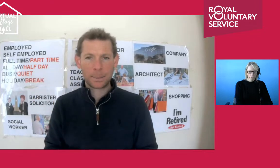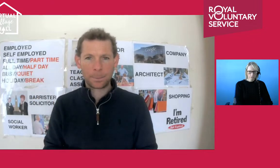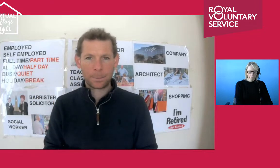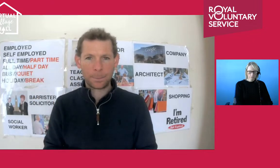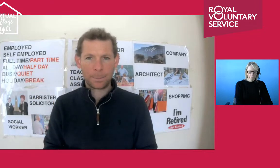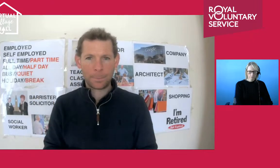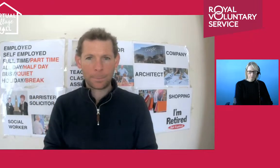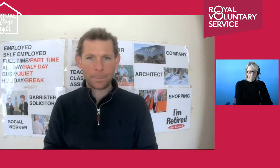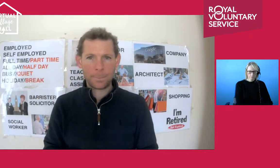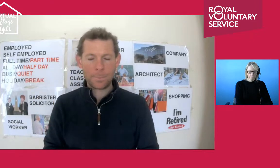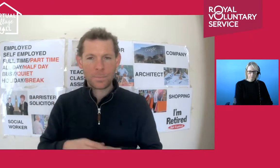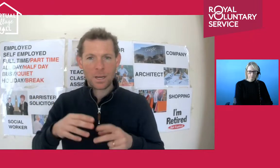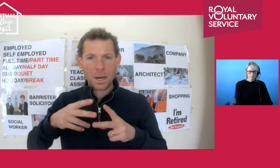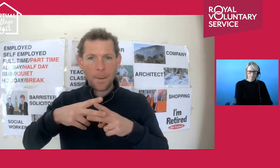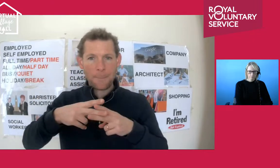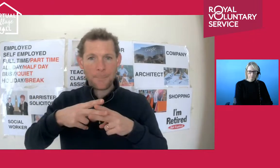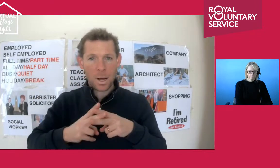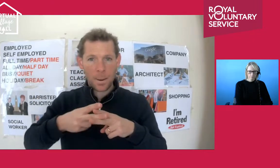electrician,